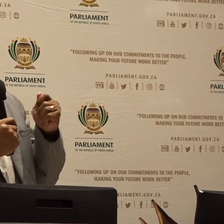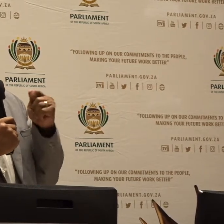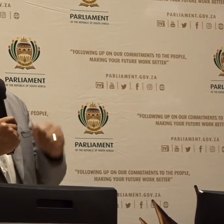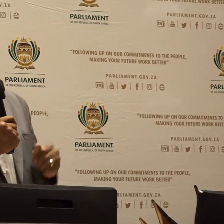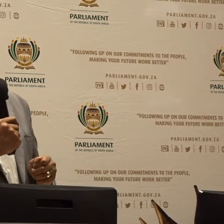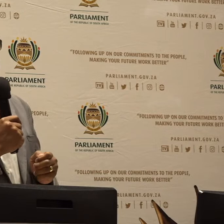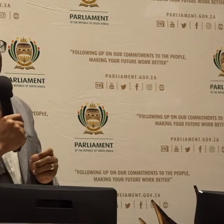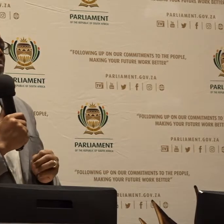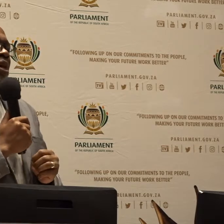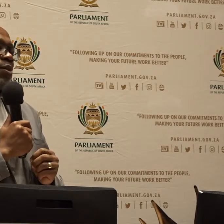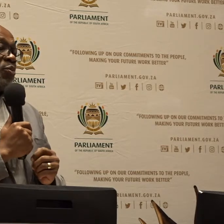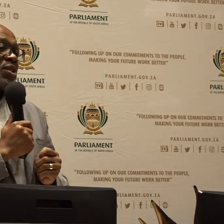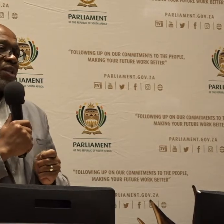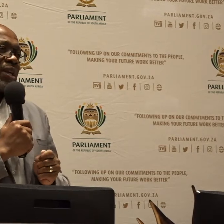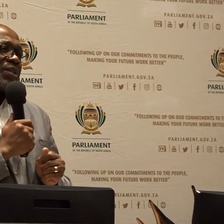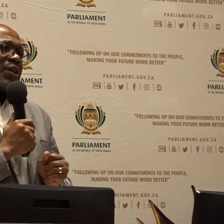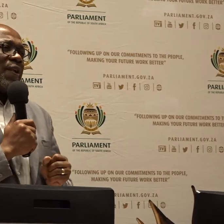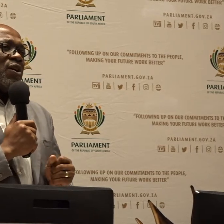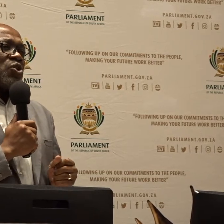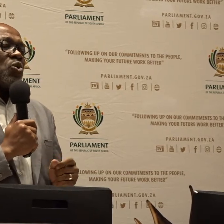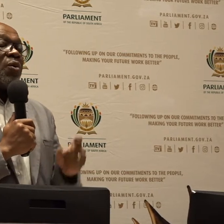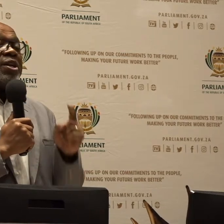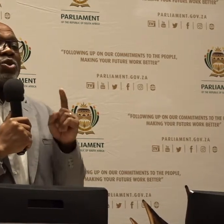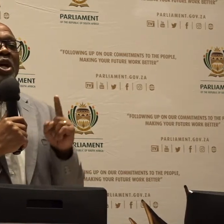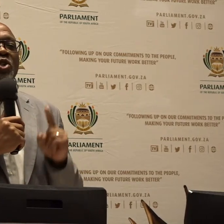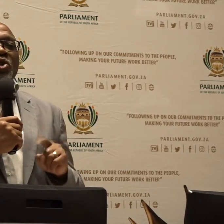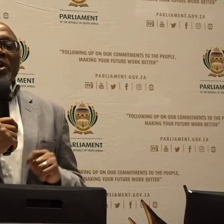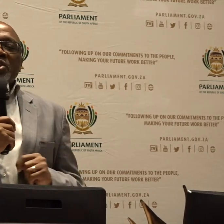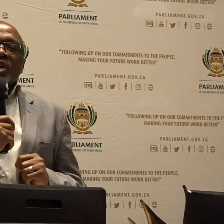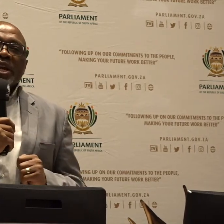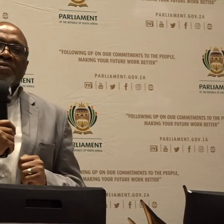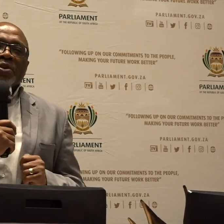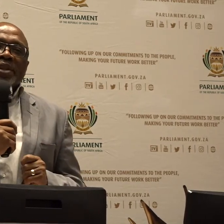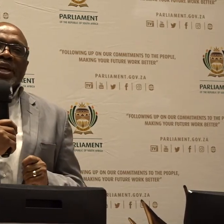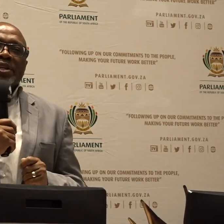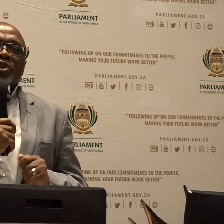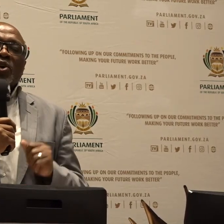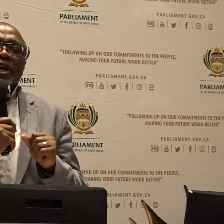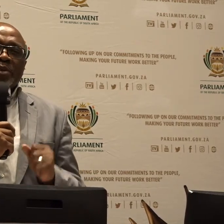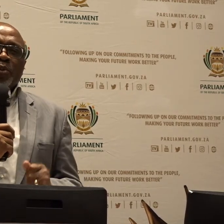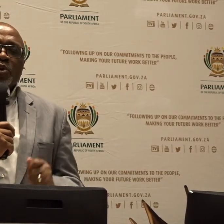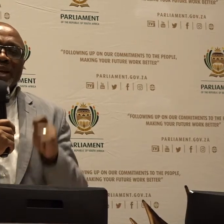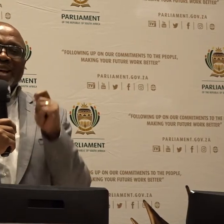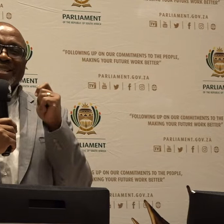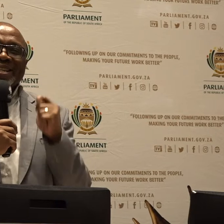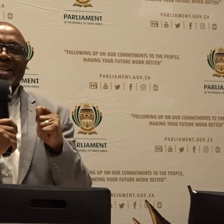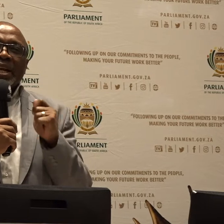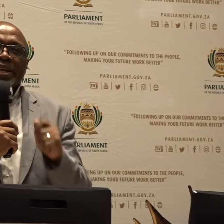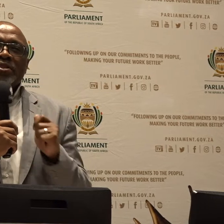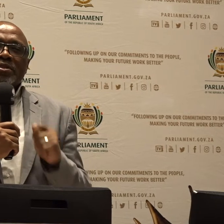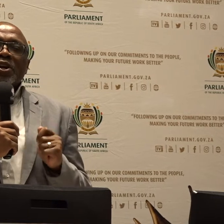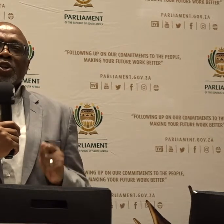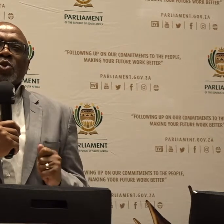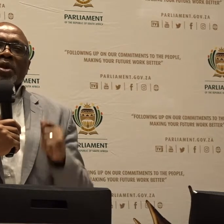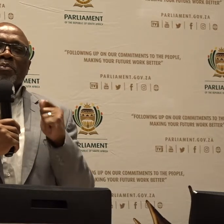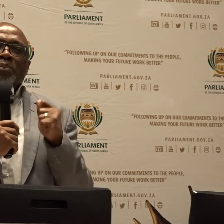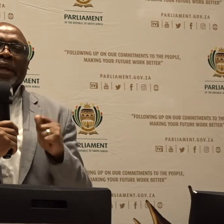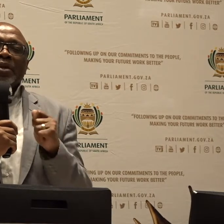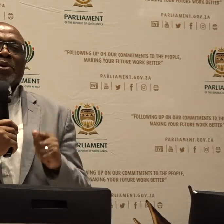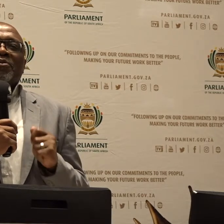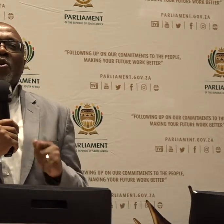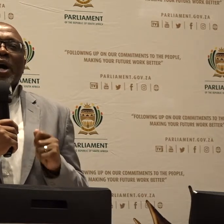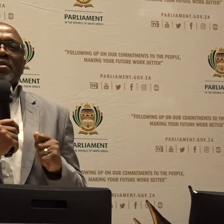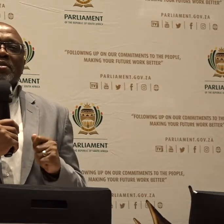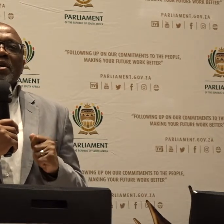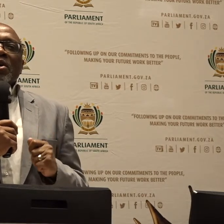after that it will be signed by the president so I want to assure each and everyone that your input as it relates to